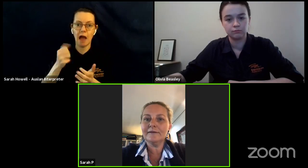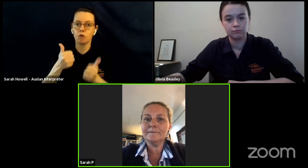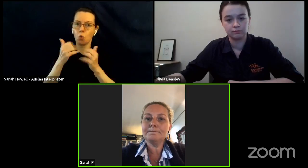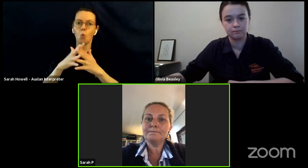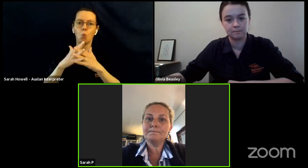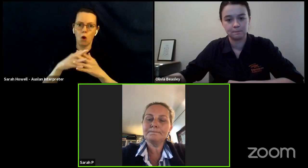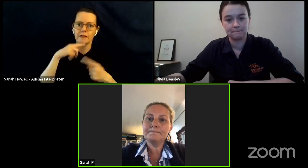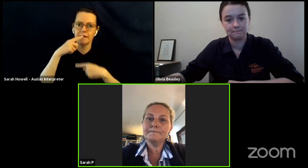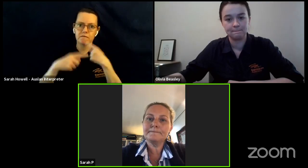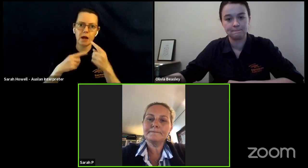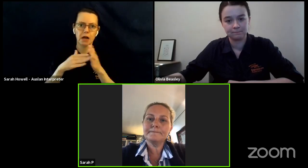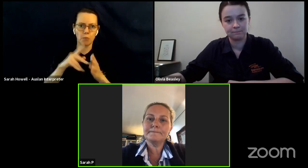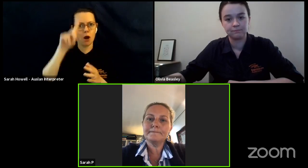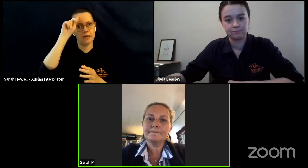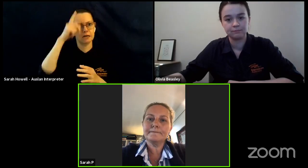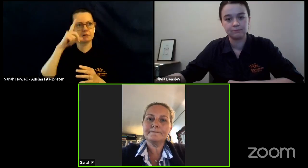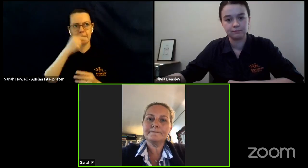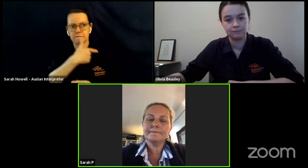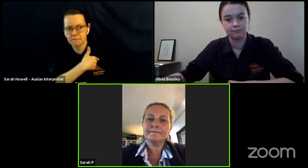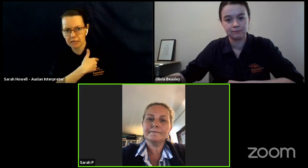this.